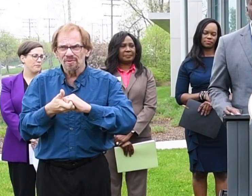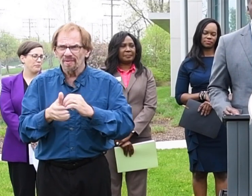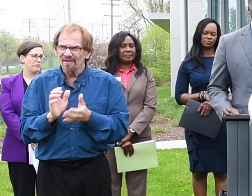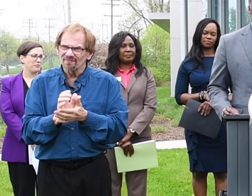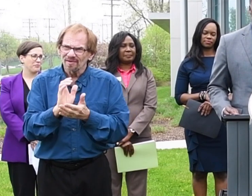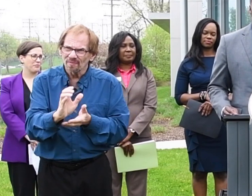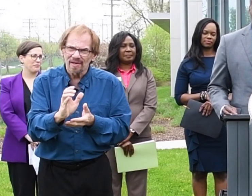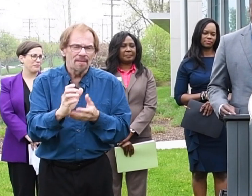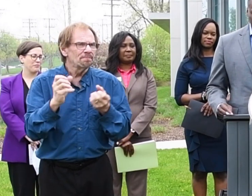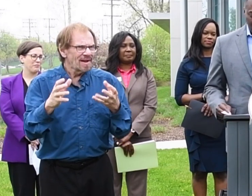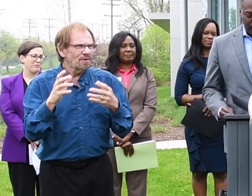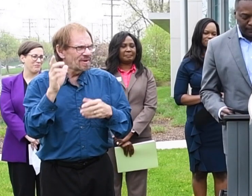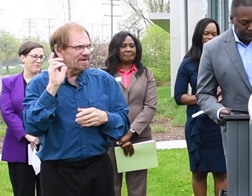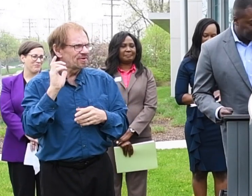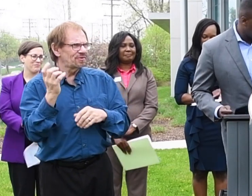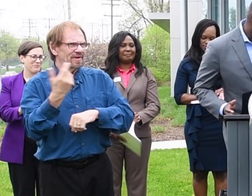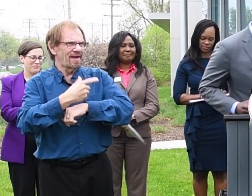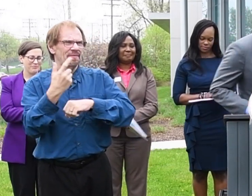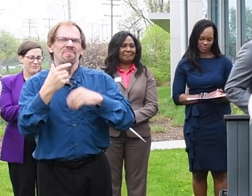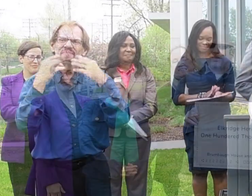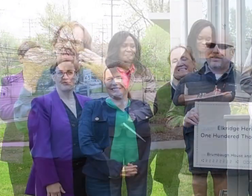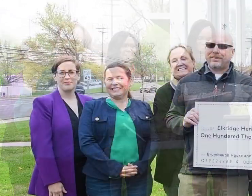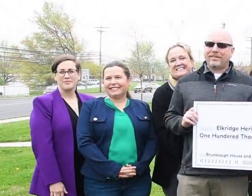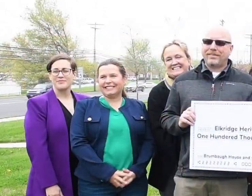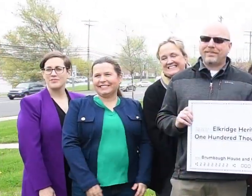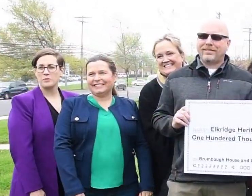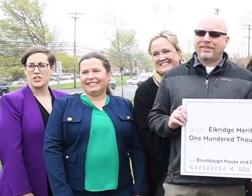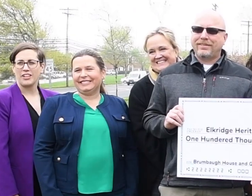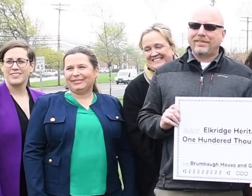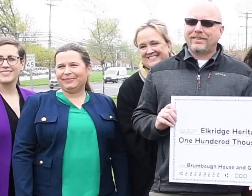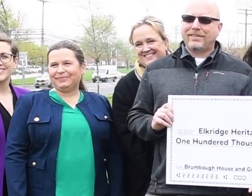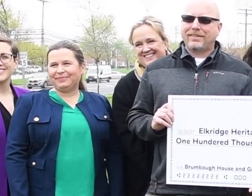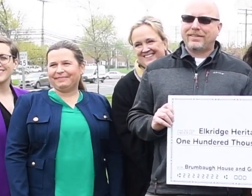from many of them today. Thank you.